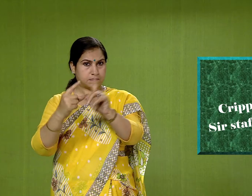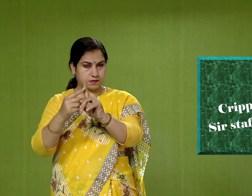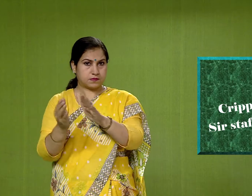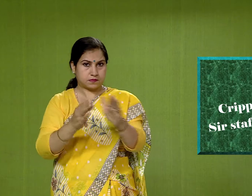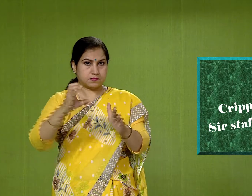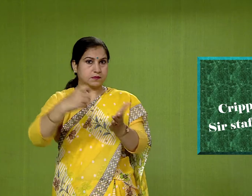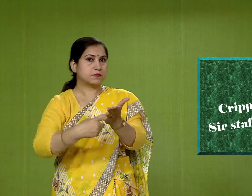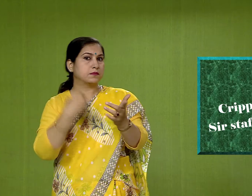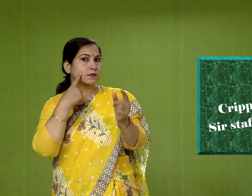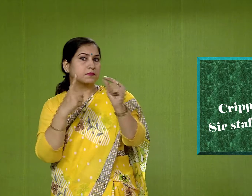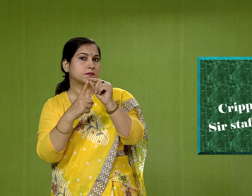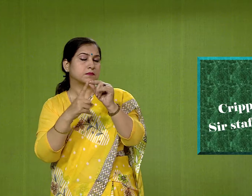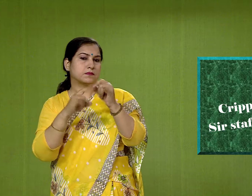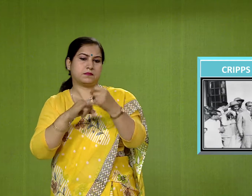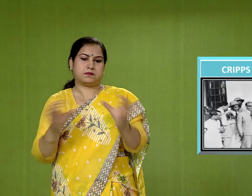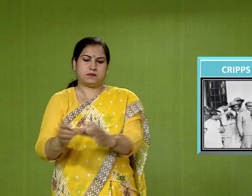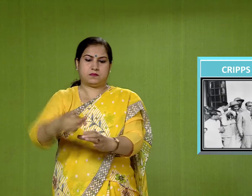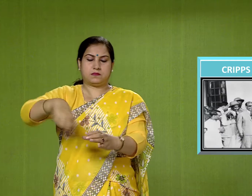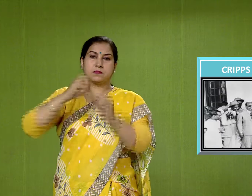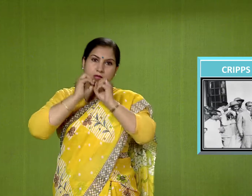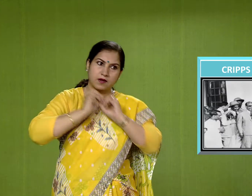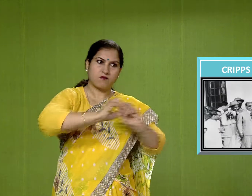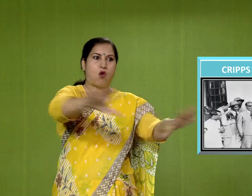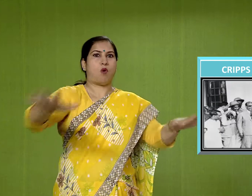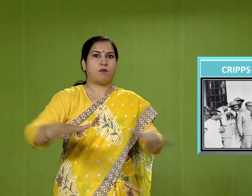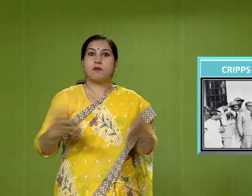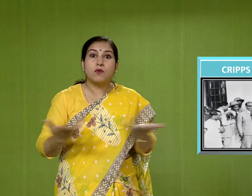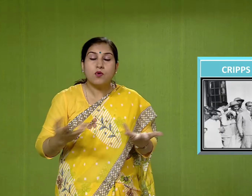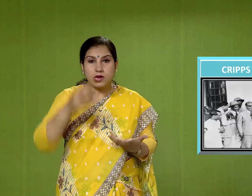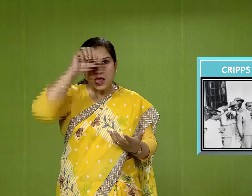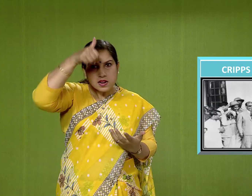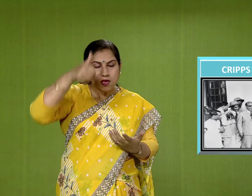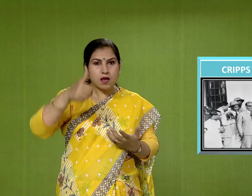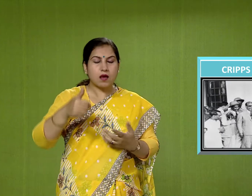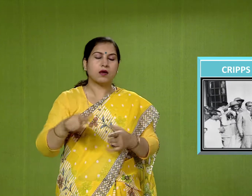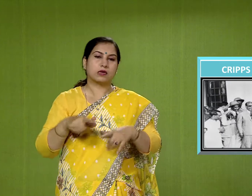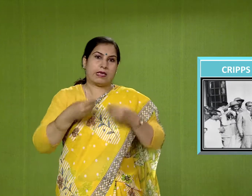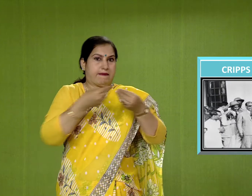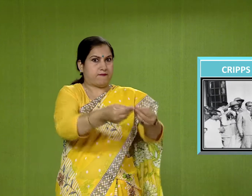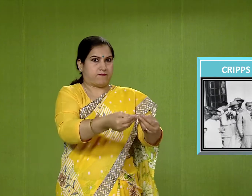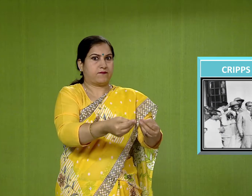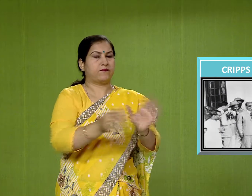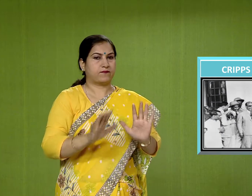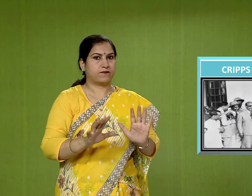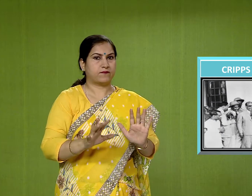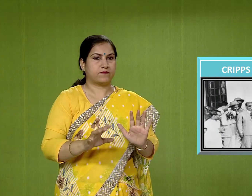The Cripps mission declared that India would be granted